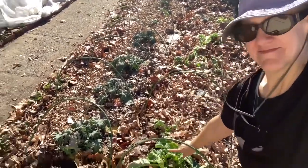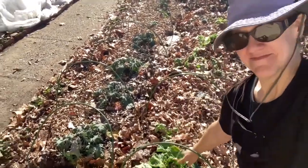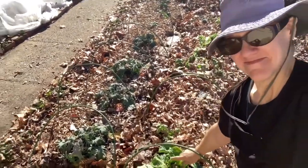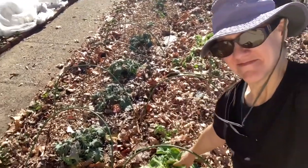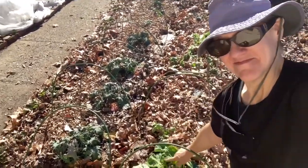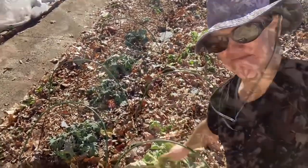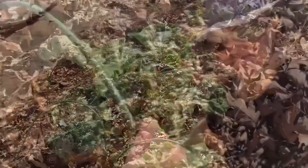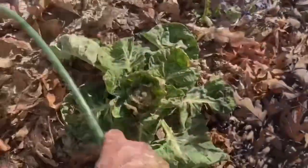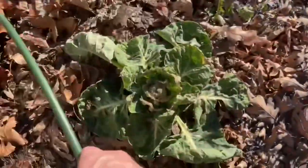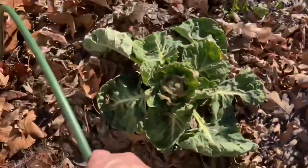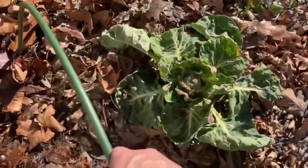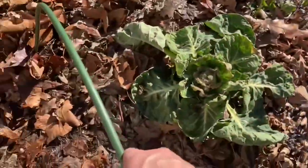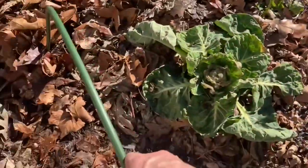the top of the plant.